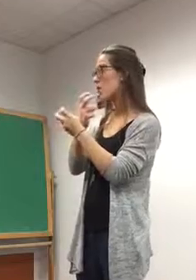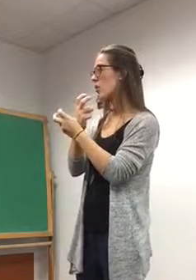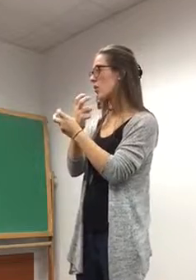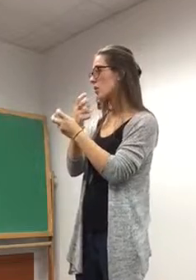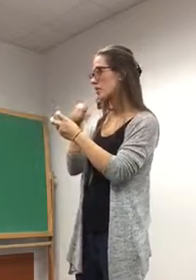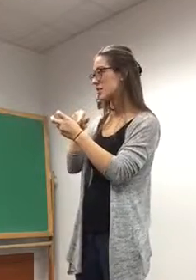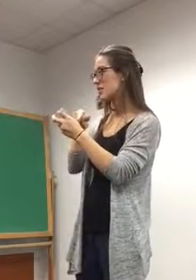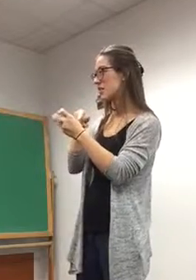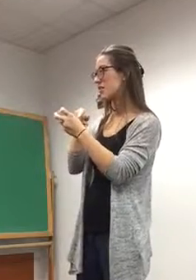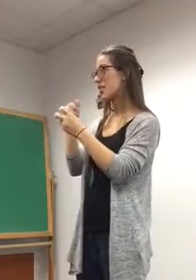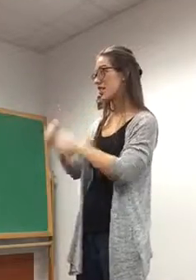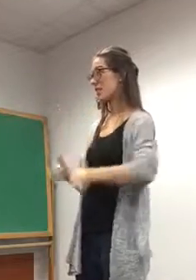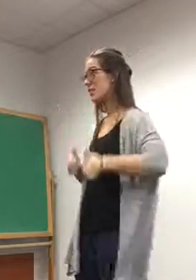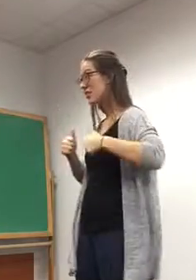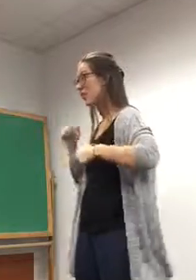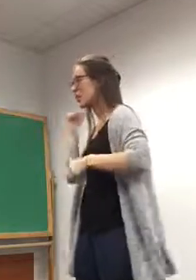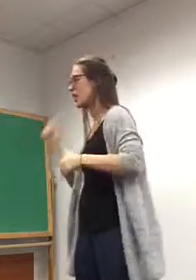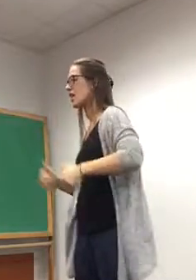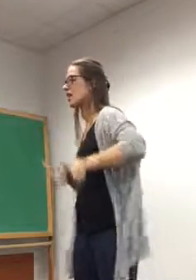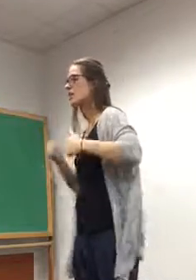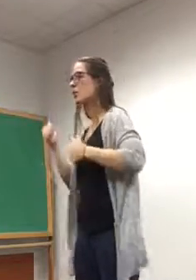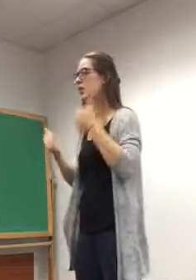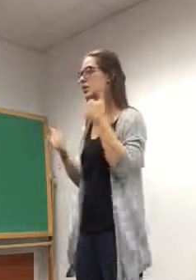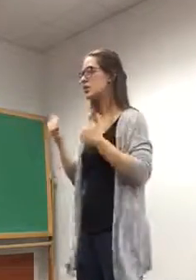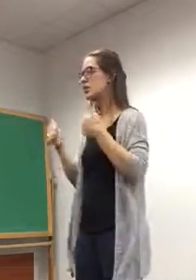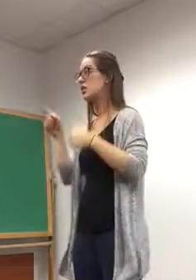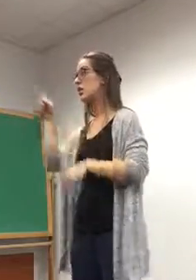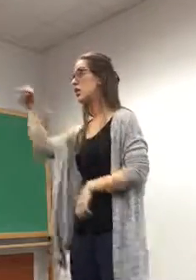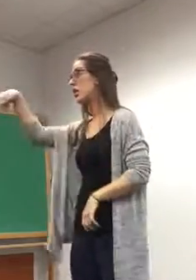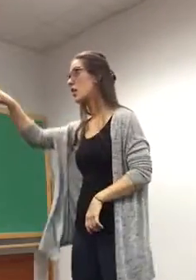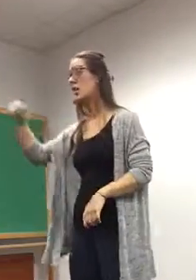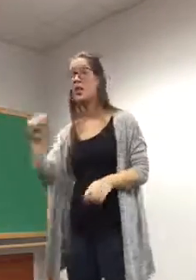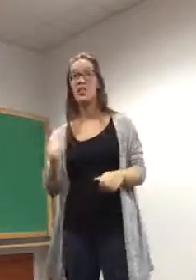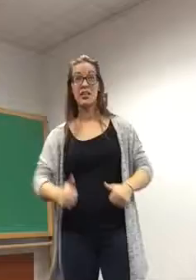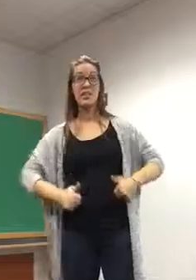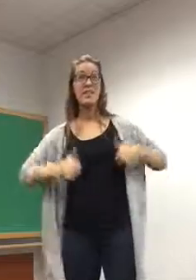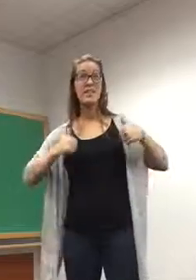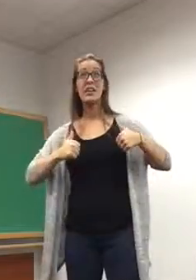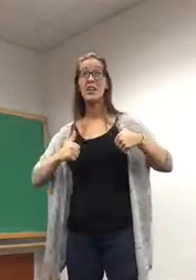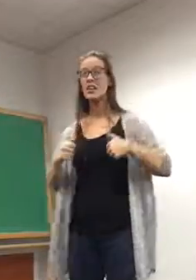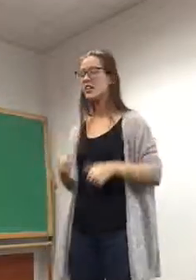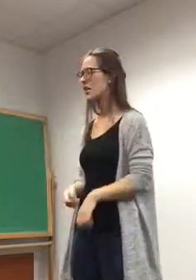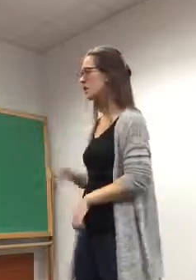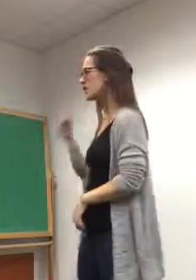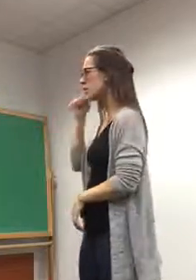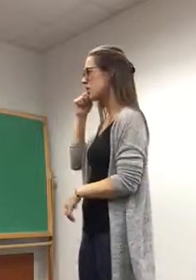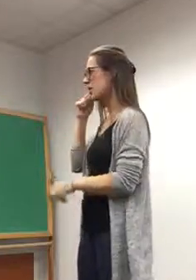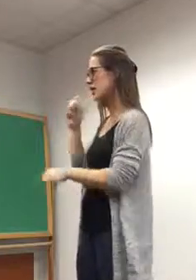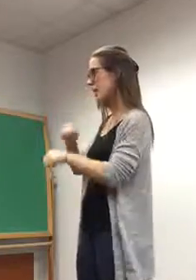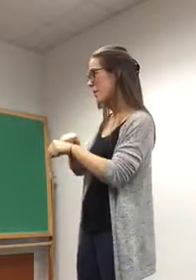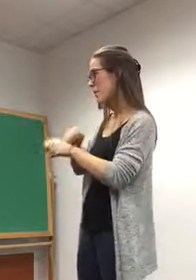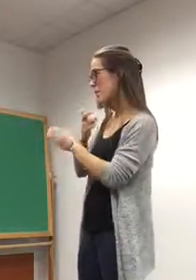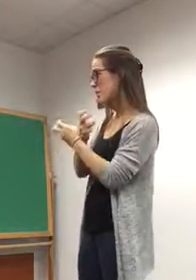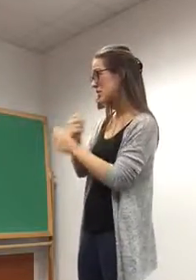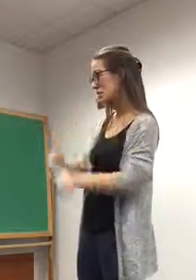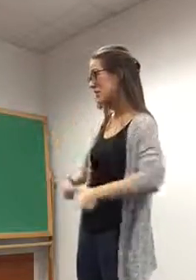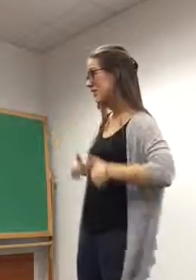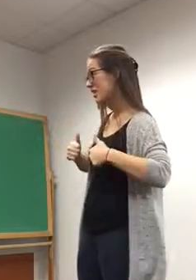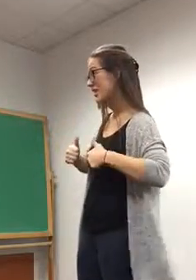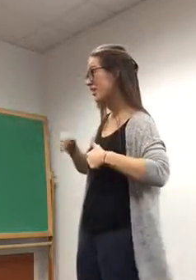non-living? I'm sorry, what? You think compact bone's living? No. How many say no?